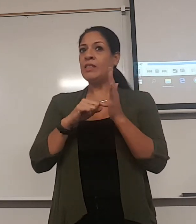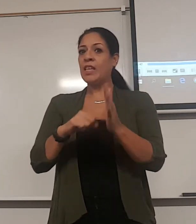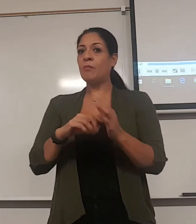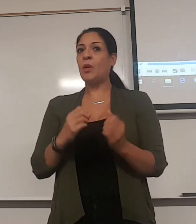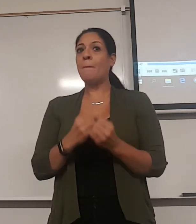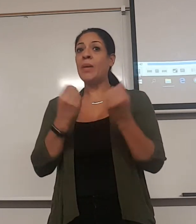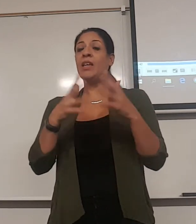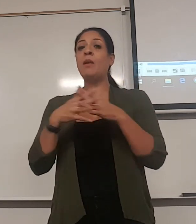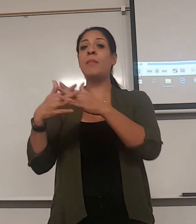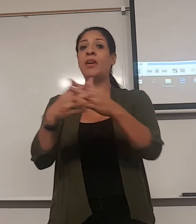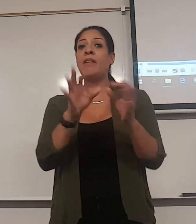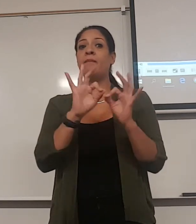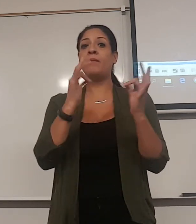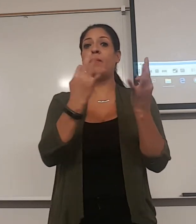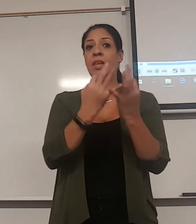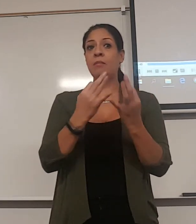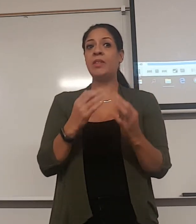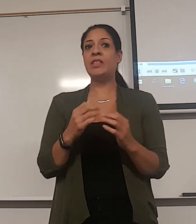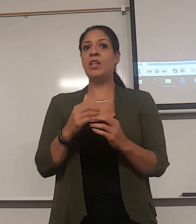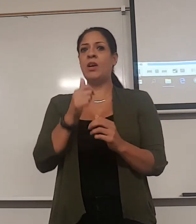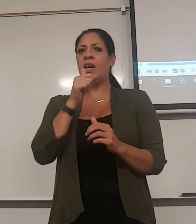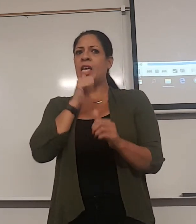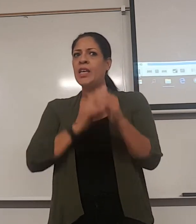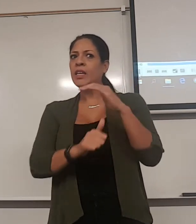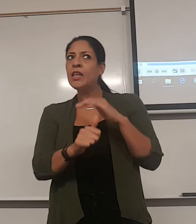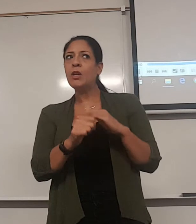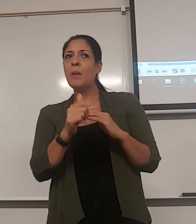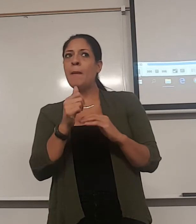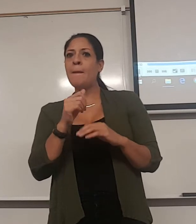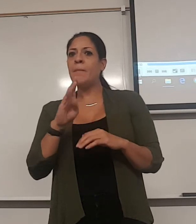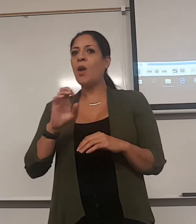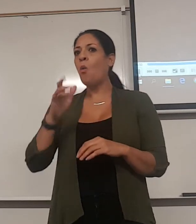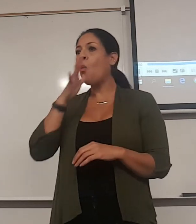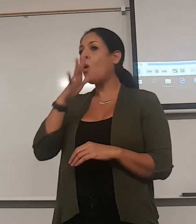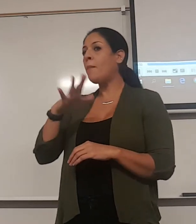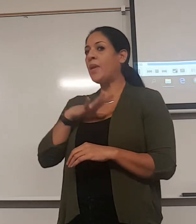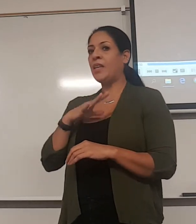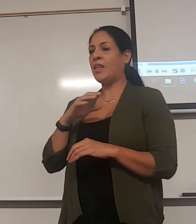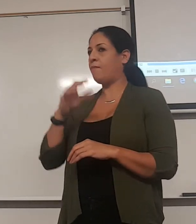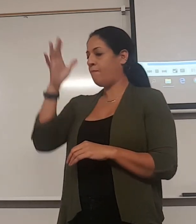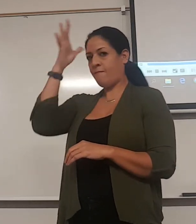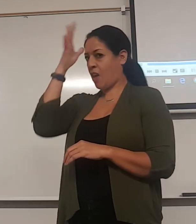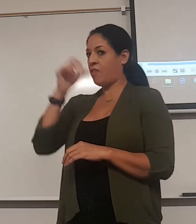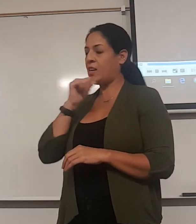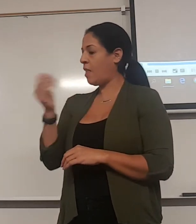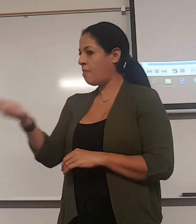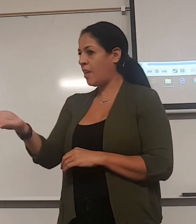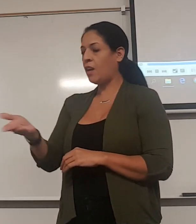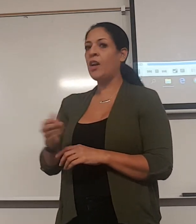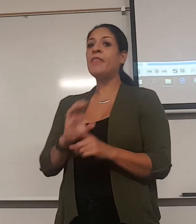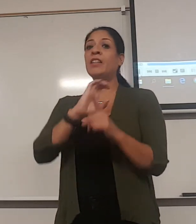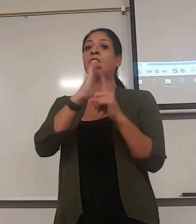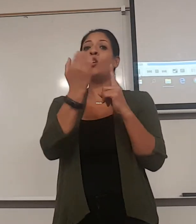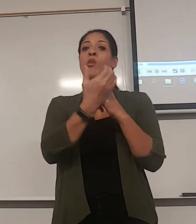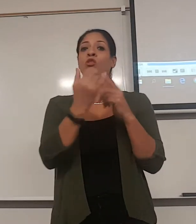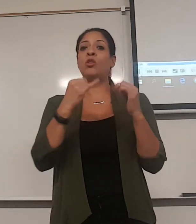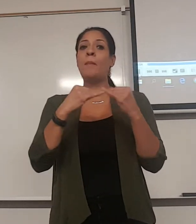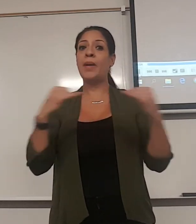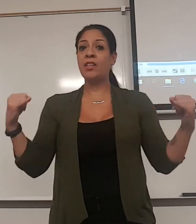are headed by a woman and there's no father around. This is a cultural boundary, and teenagers feel different